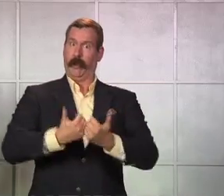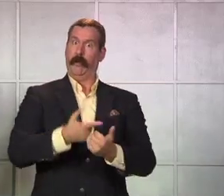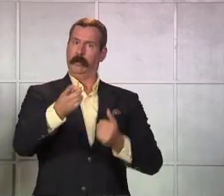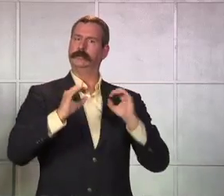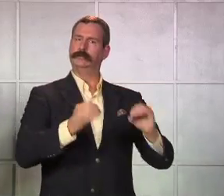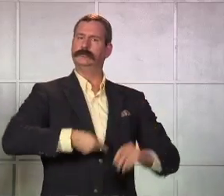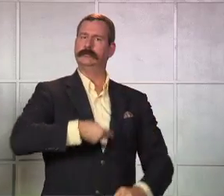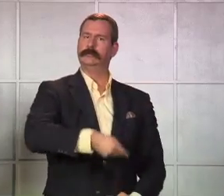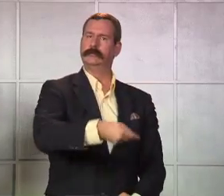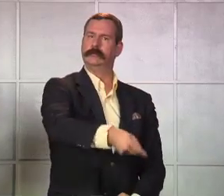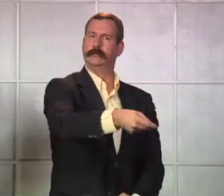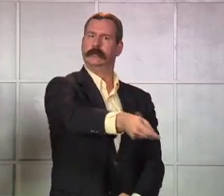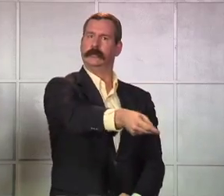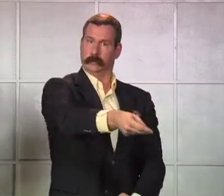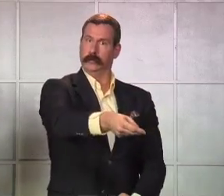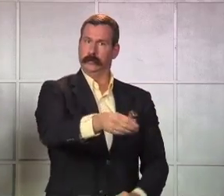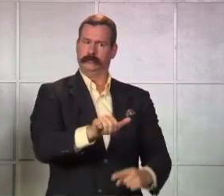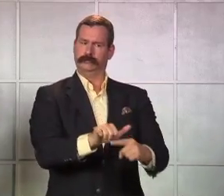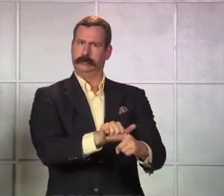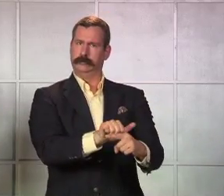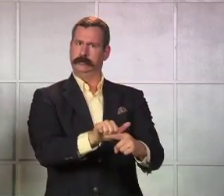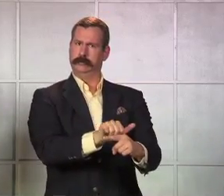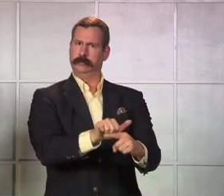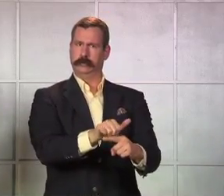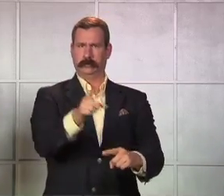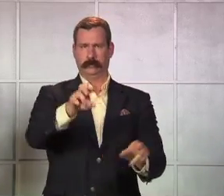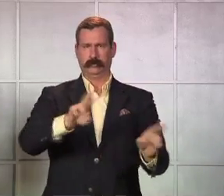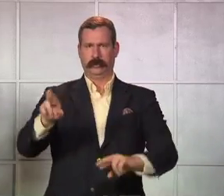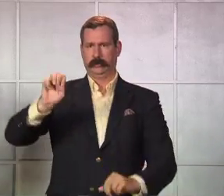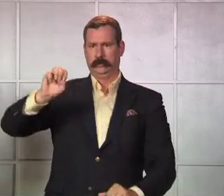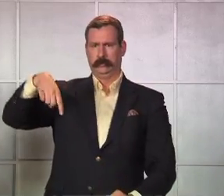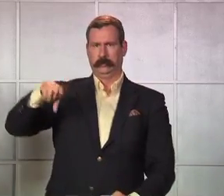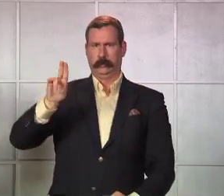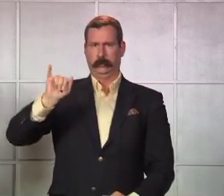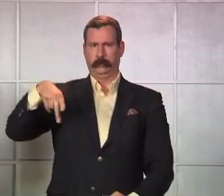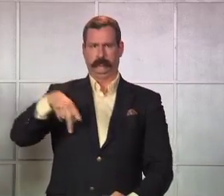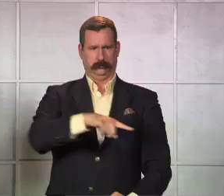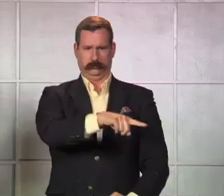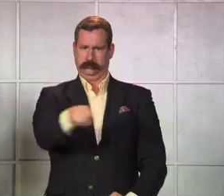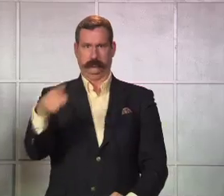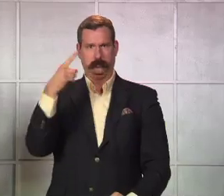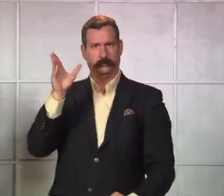teaching others how to lead, you are equipping them with the skills to go forth and equip more new leaders for the future.